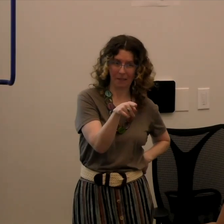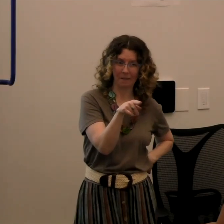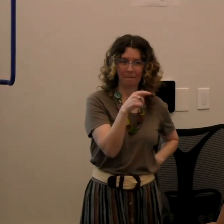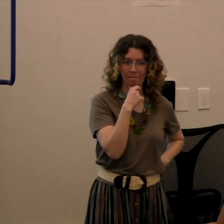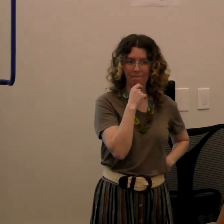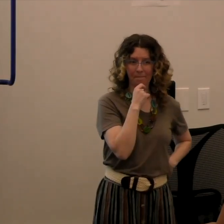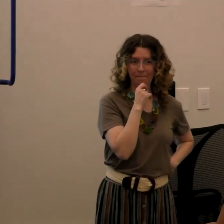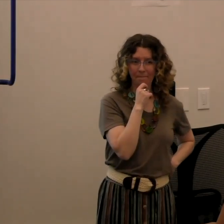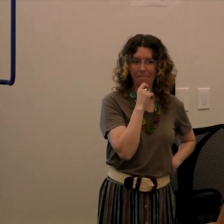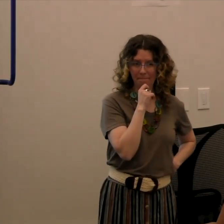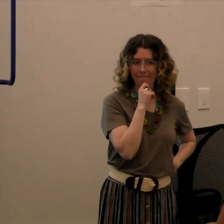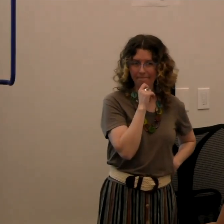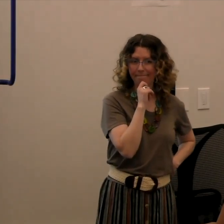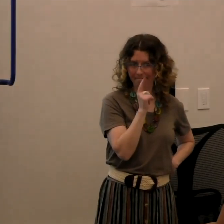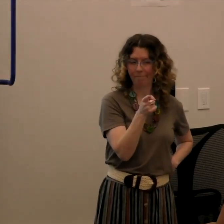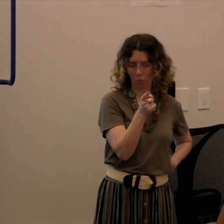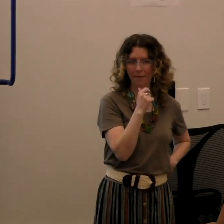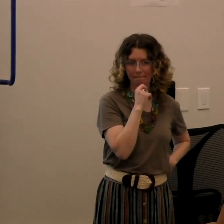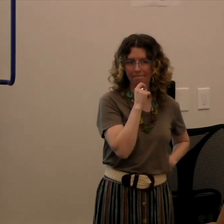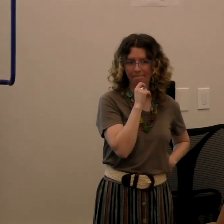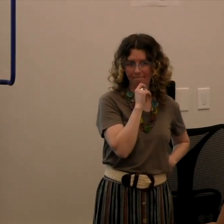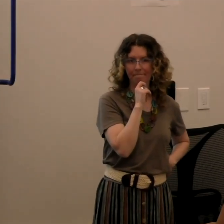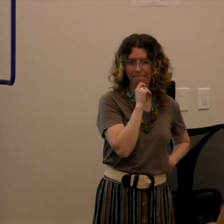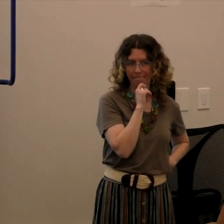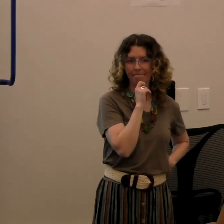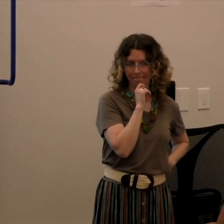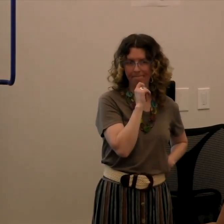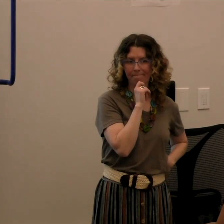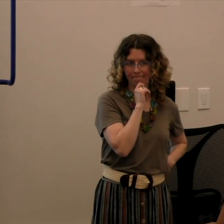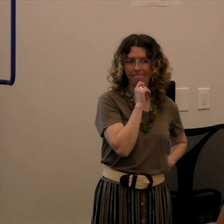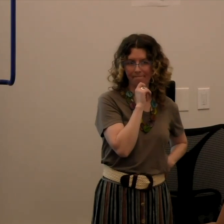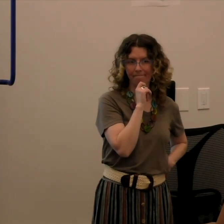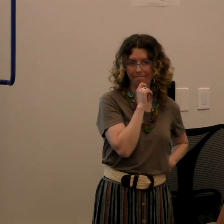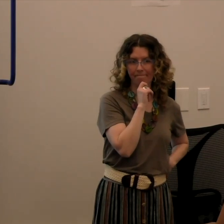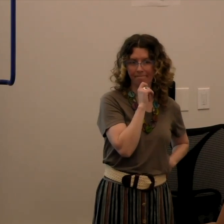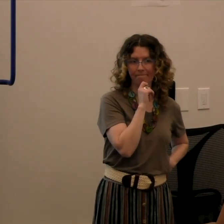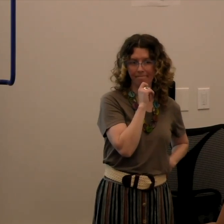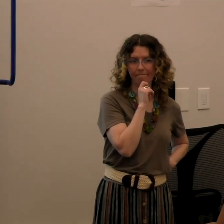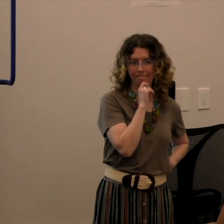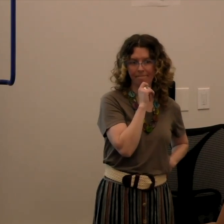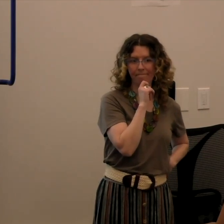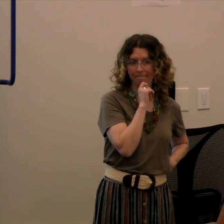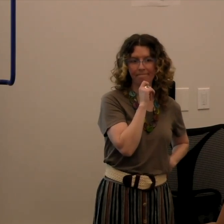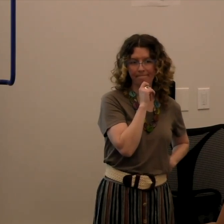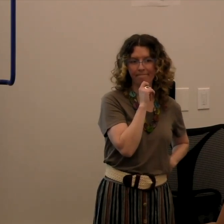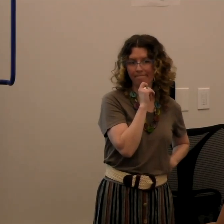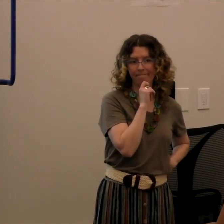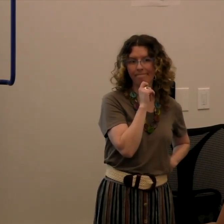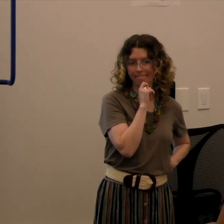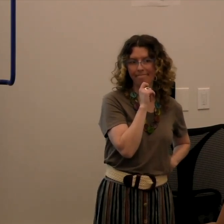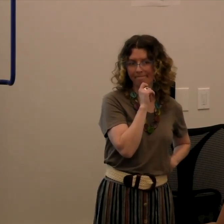Brenda is saying places like Australia have strong relations with BSL. So those are